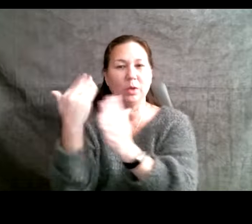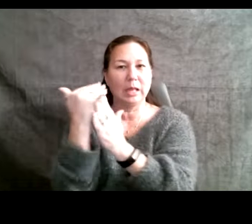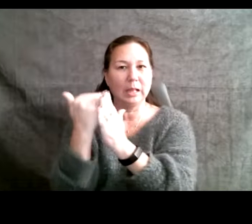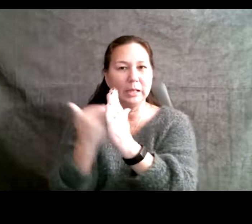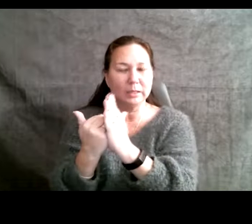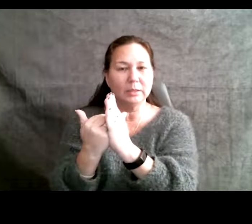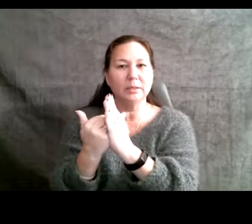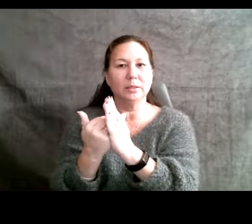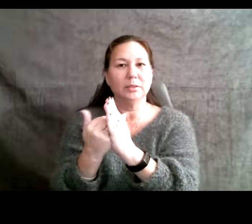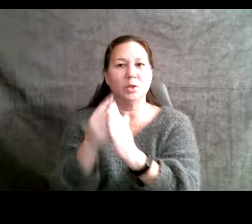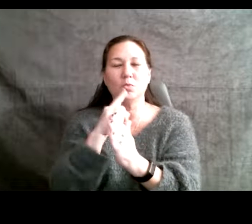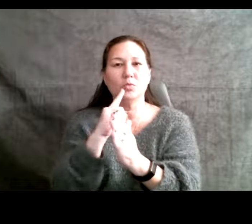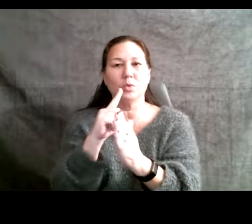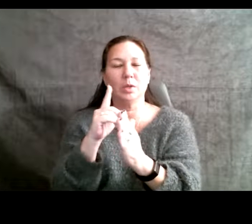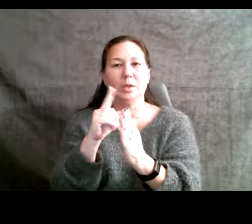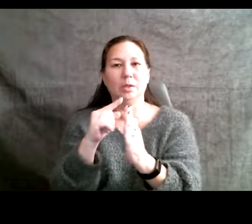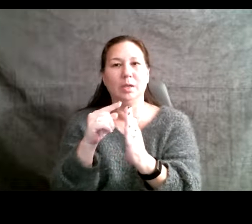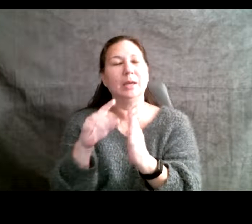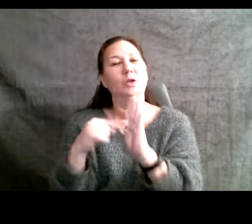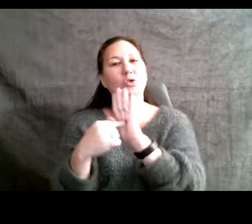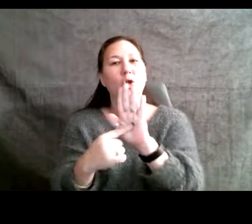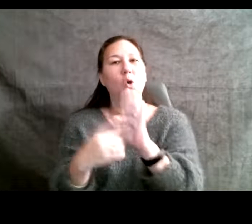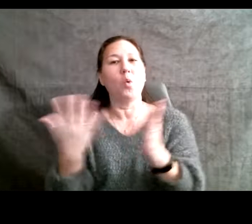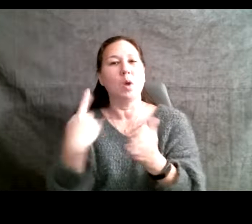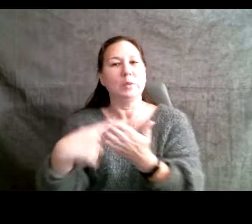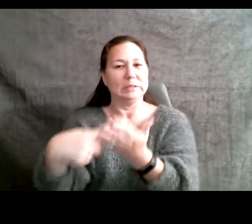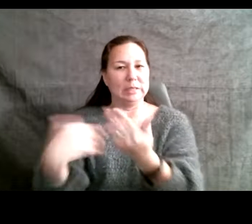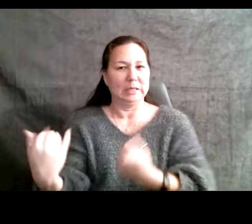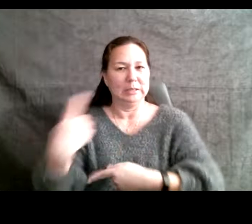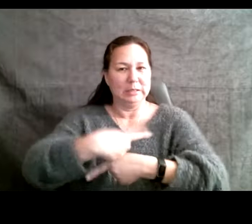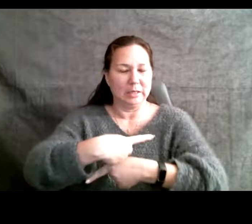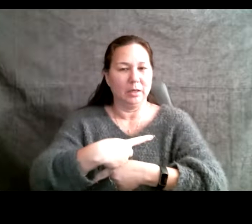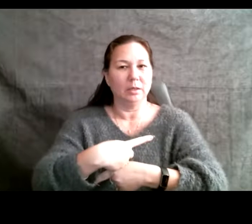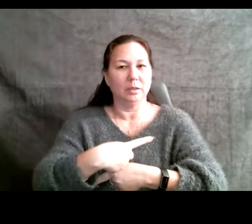we've discussed today, so that we can